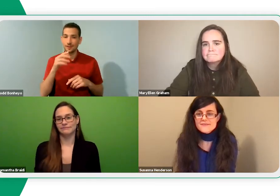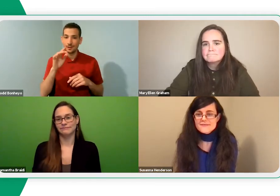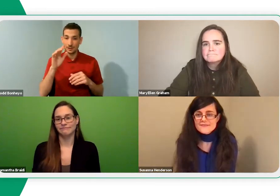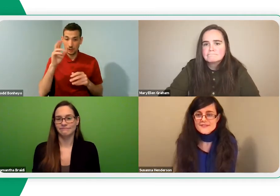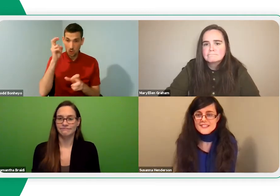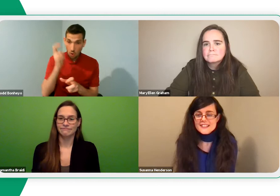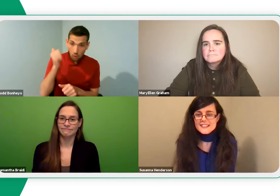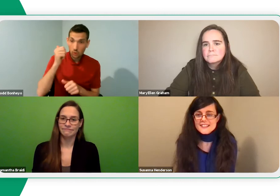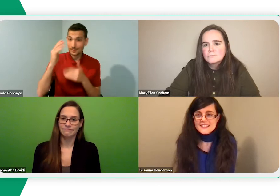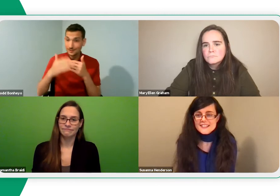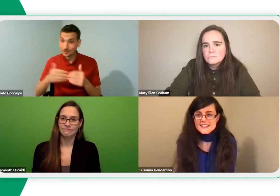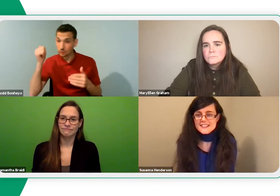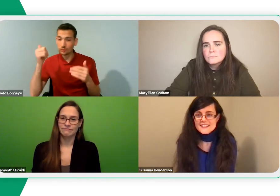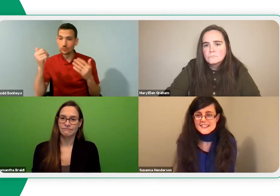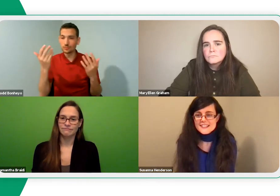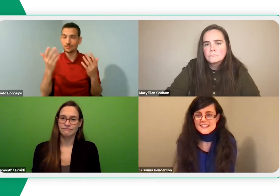we're not all the same.